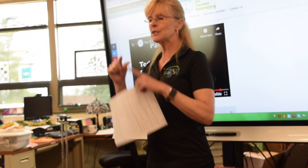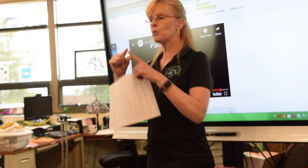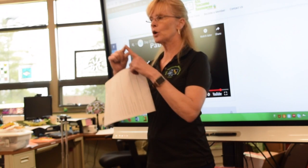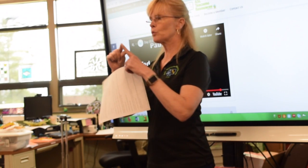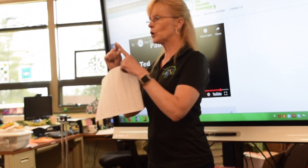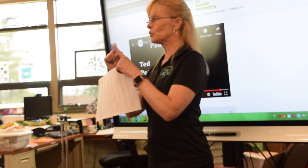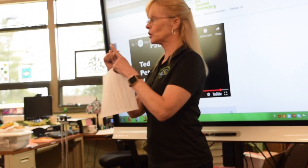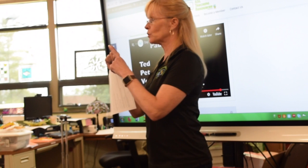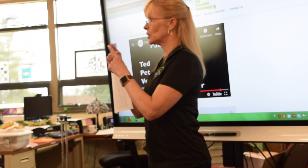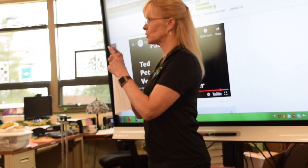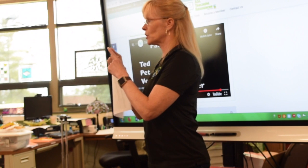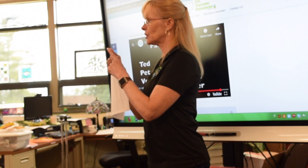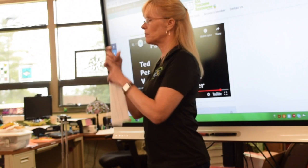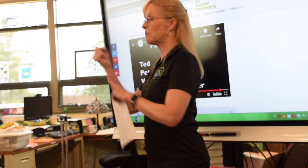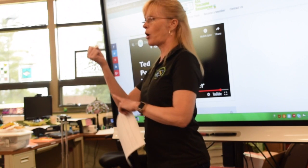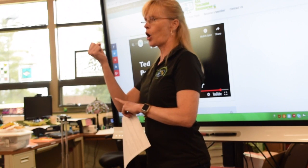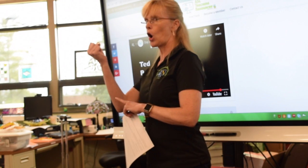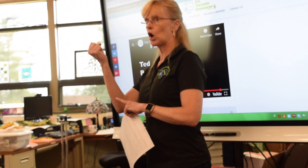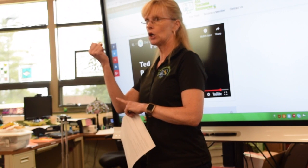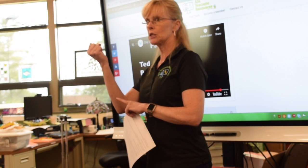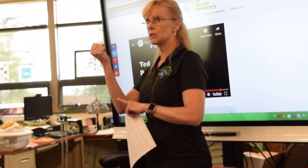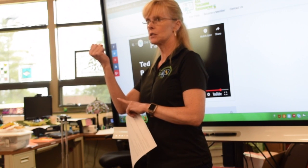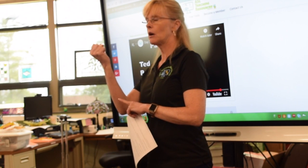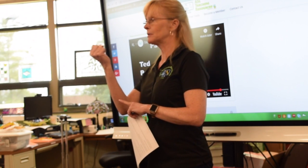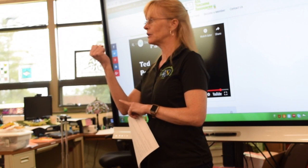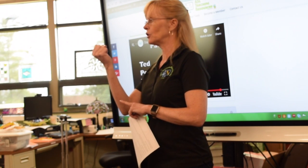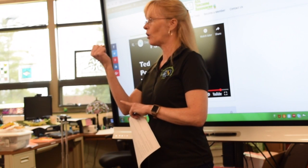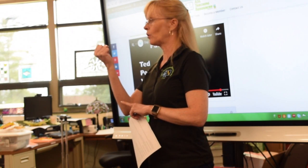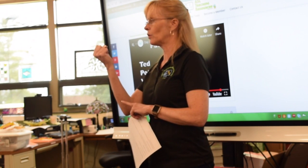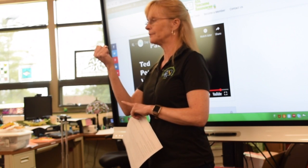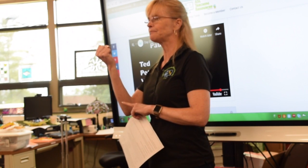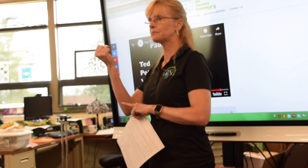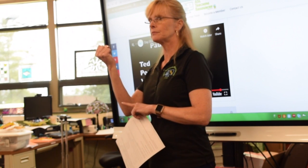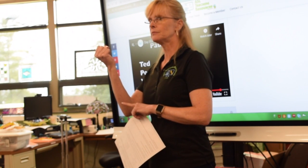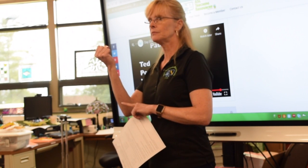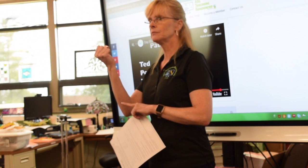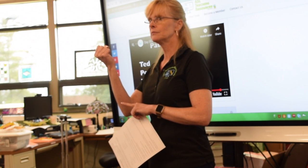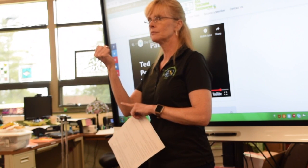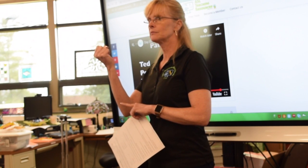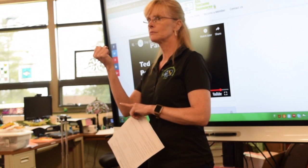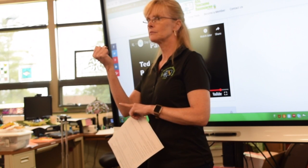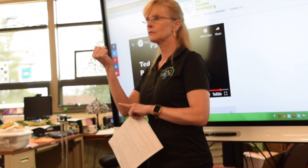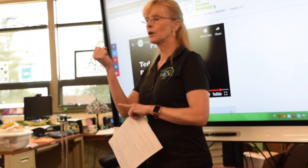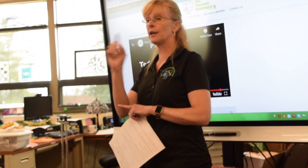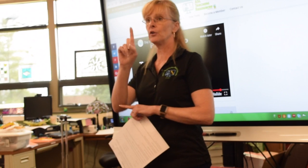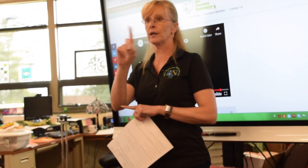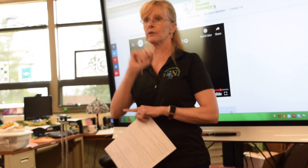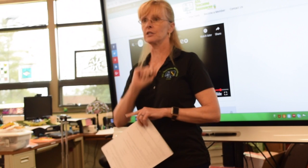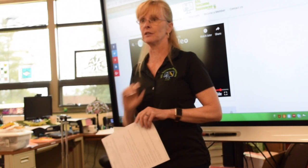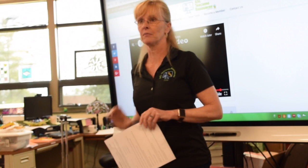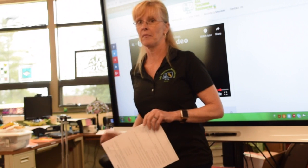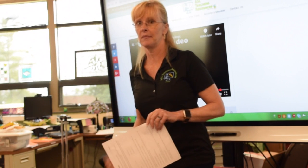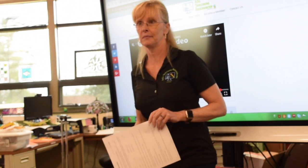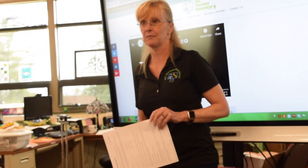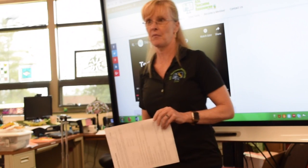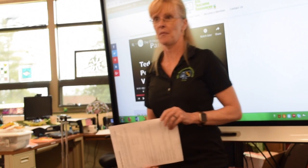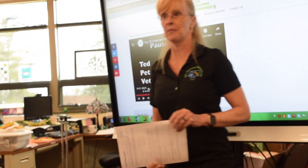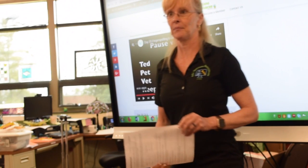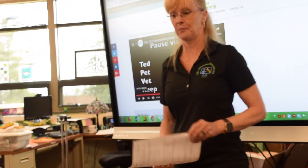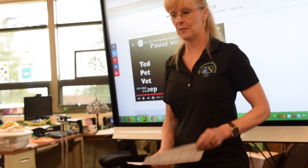word, Oh. pause. I'm telling you, hold on. Okay, you had a question. Oh, I was just going to